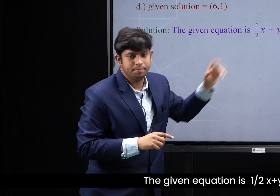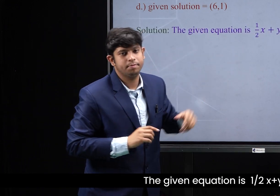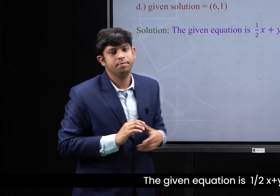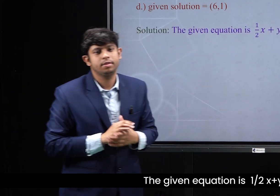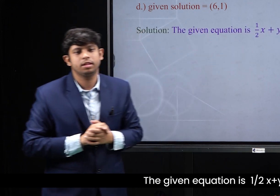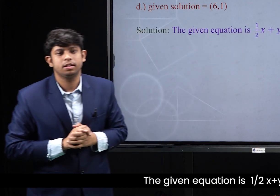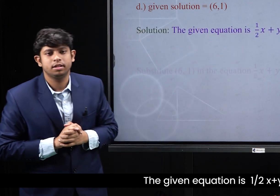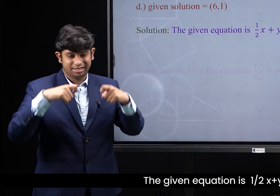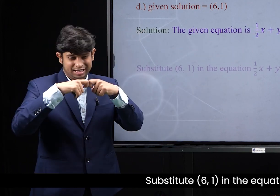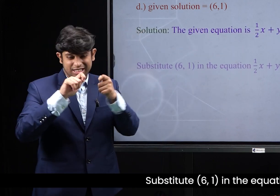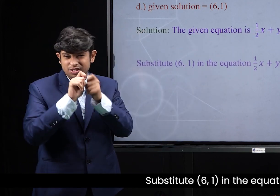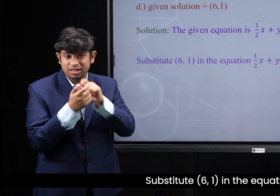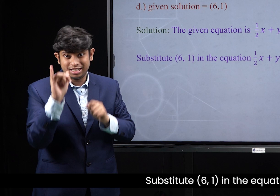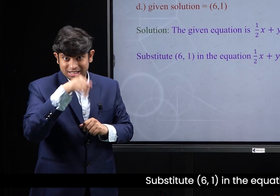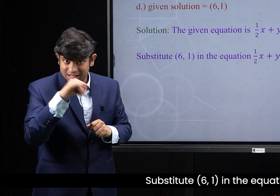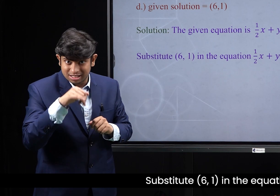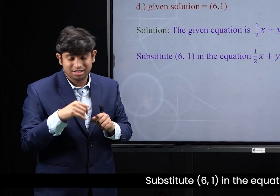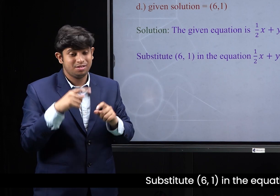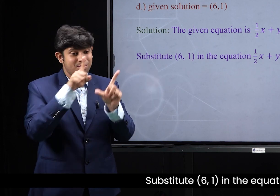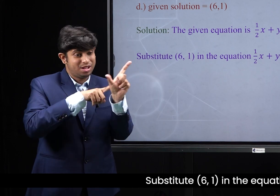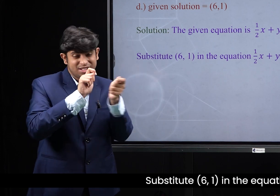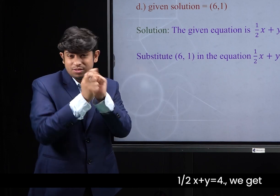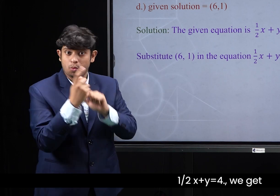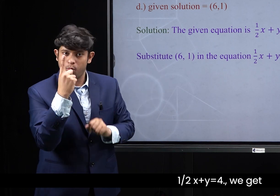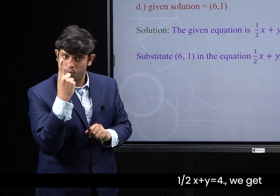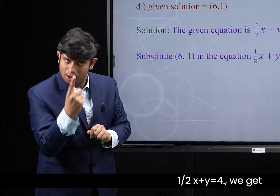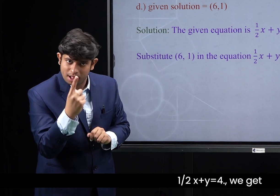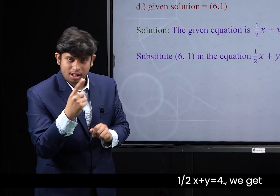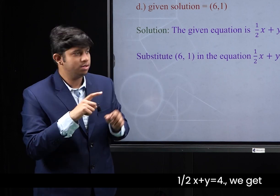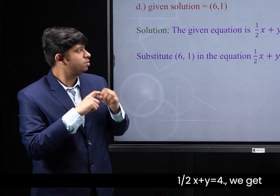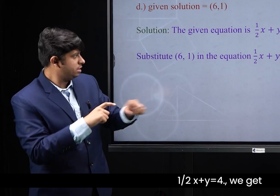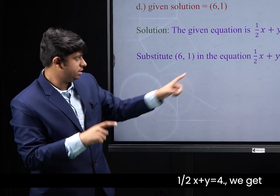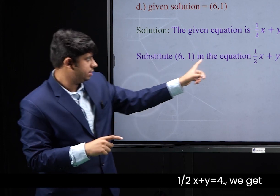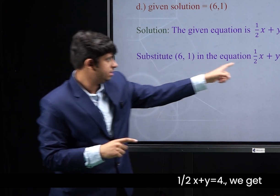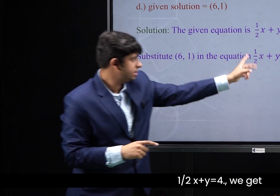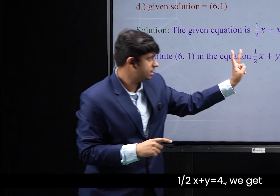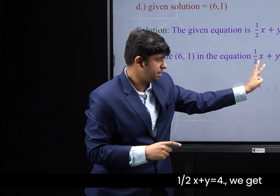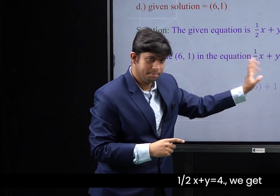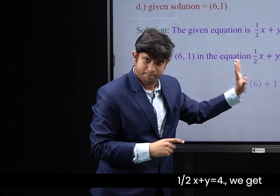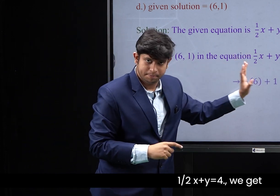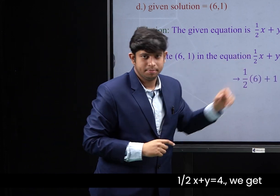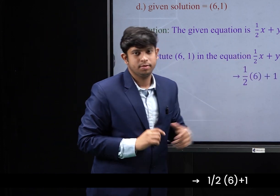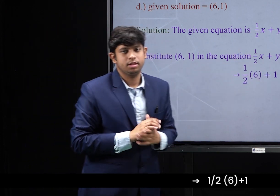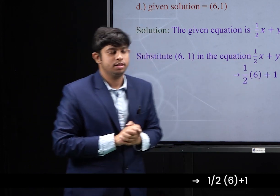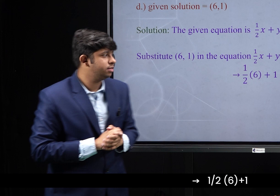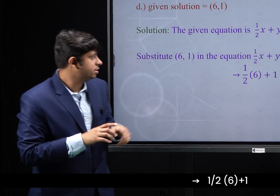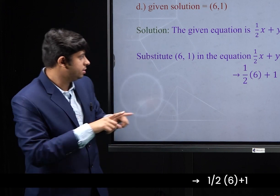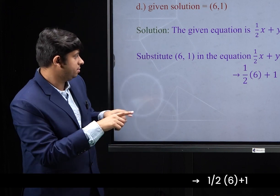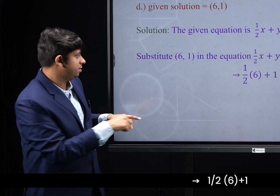4. Substitute 6 comma 1 in the equation 1 by 2x plus y equal to 4, we get 1 by 2 into 6